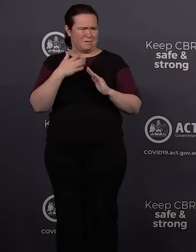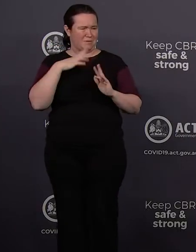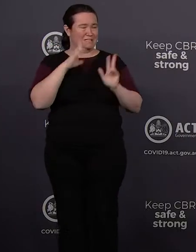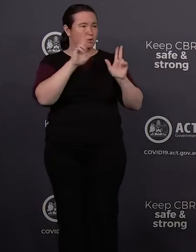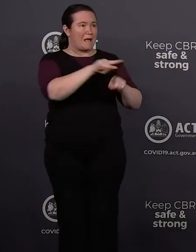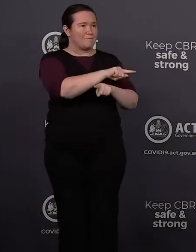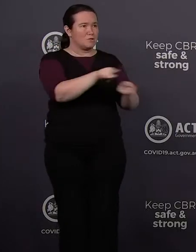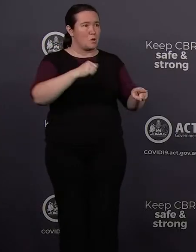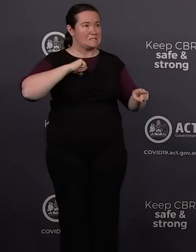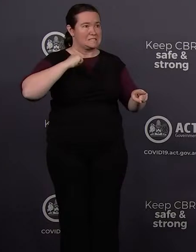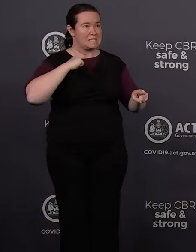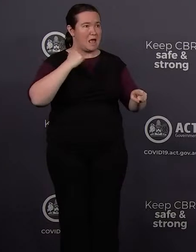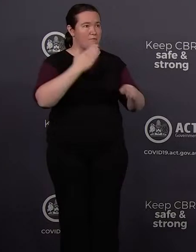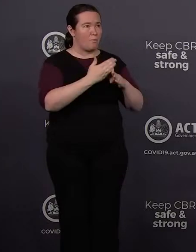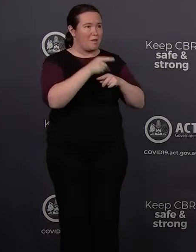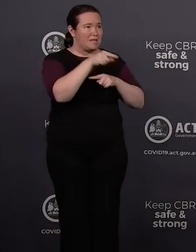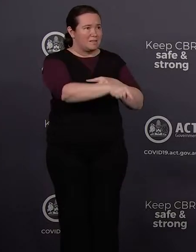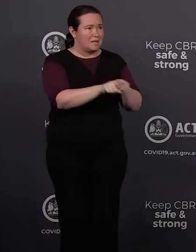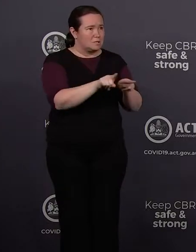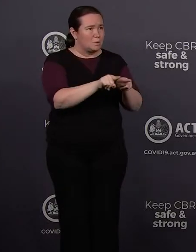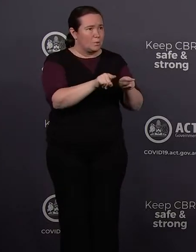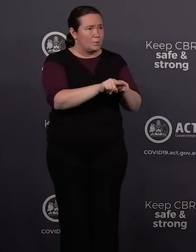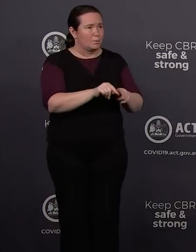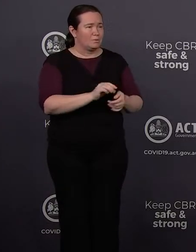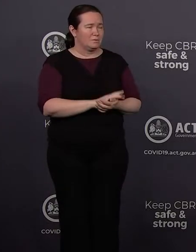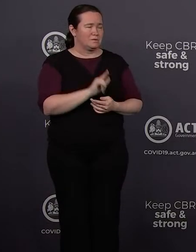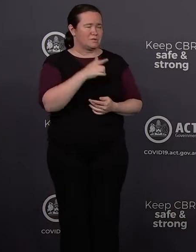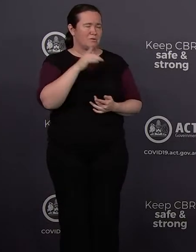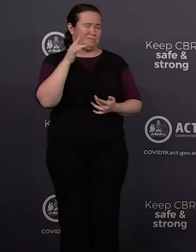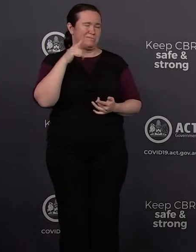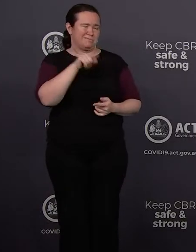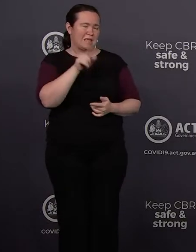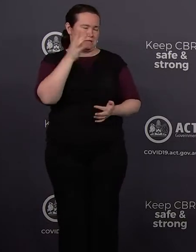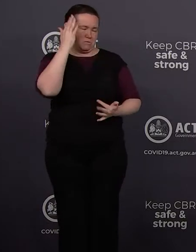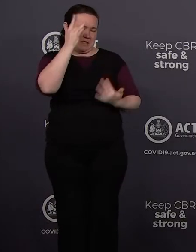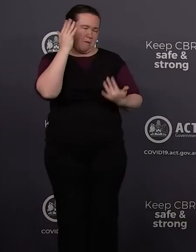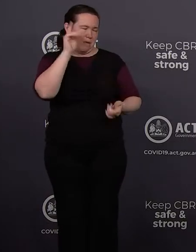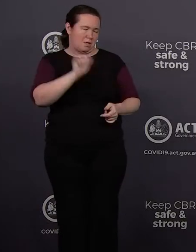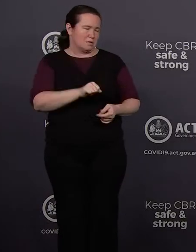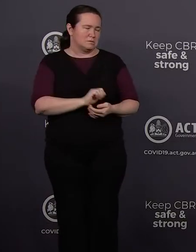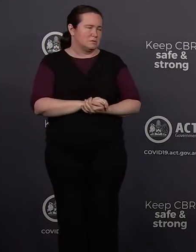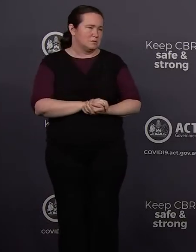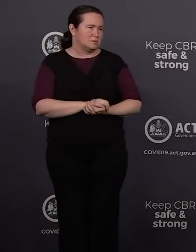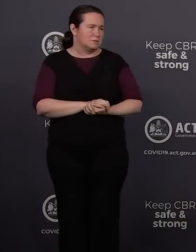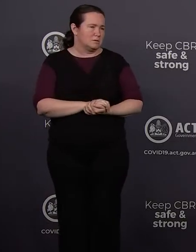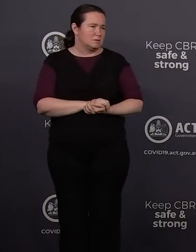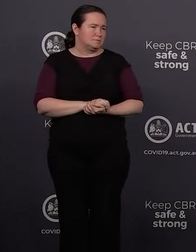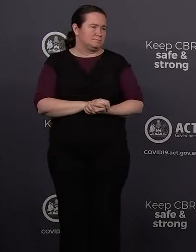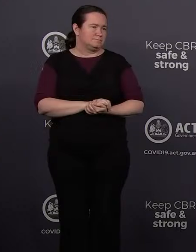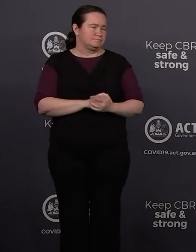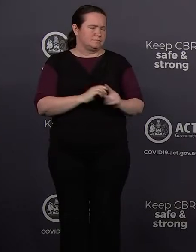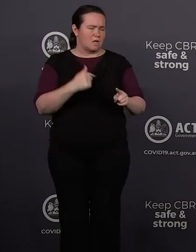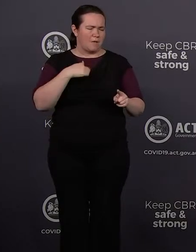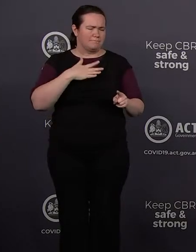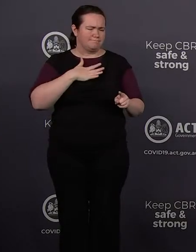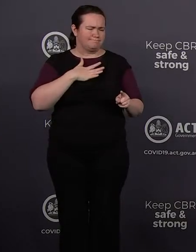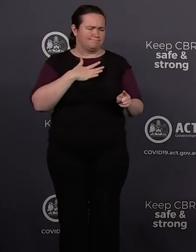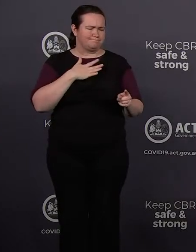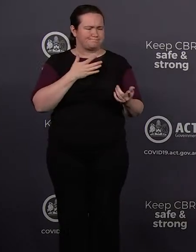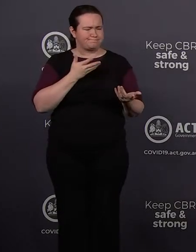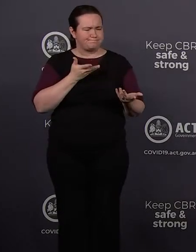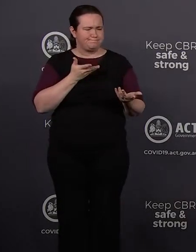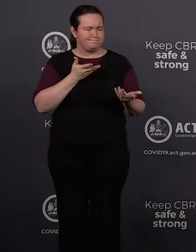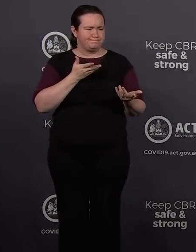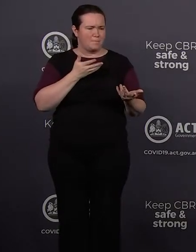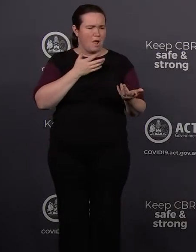staff in those stores as well. So I think those were the considerations. I'm just interested in having a bit